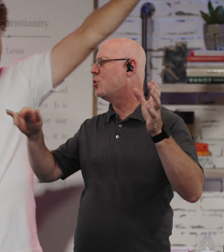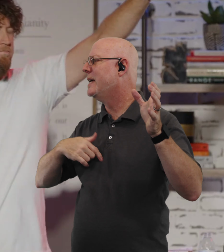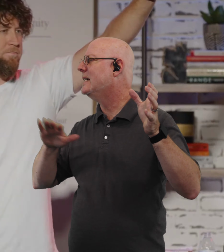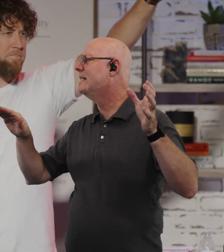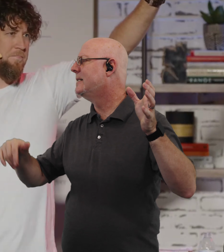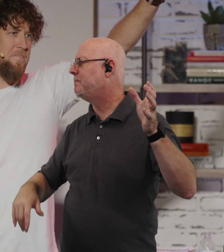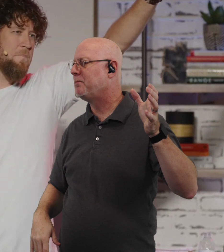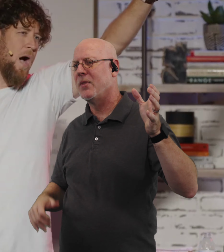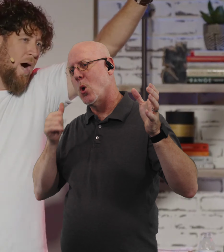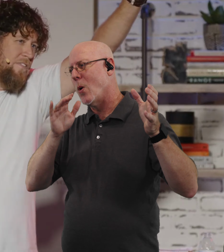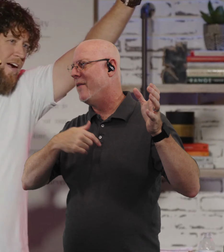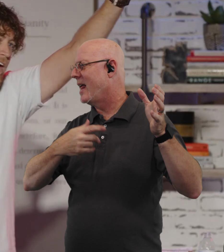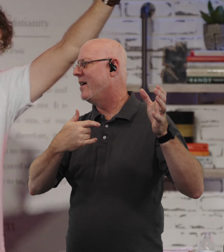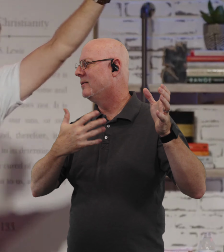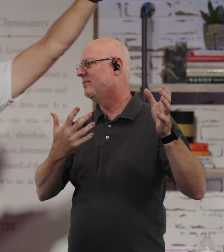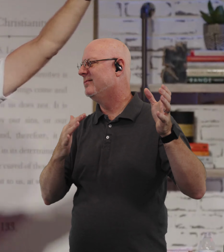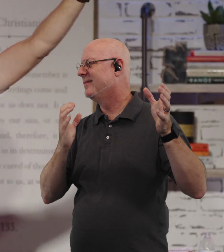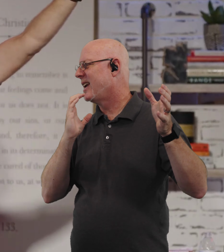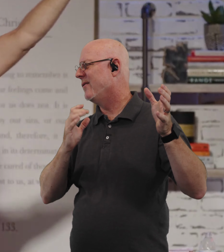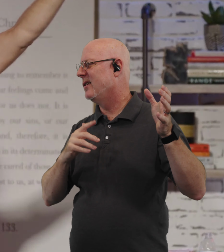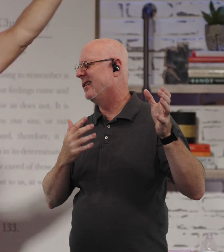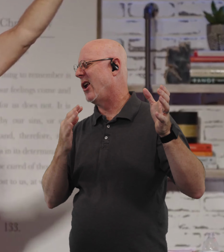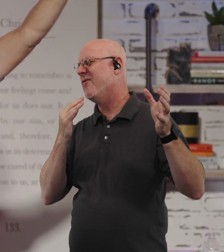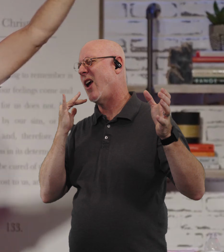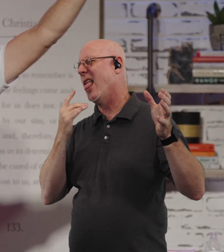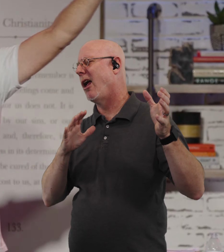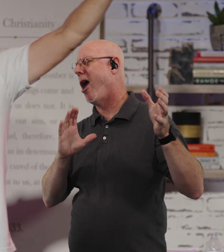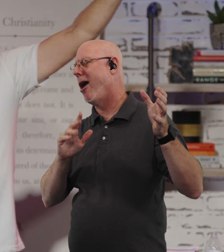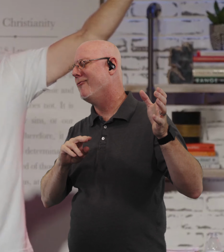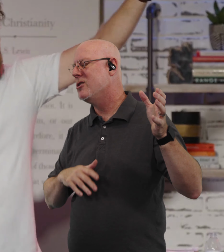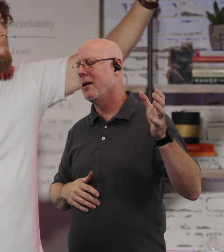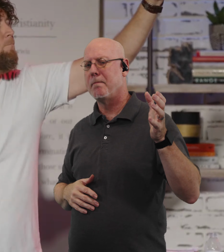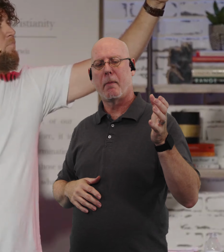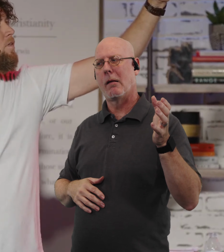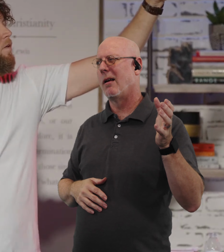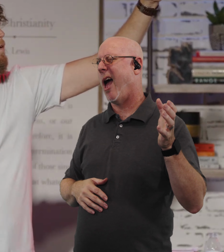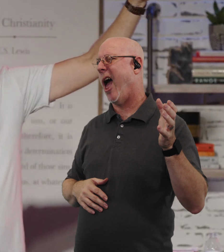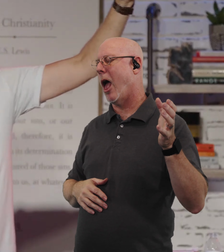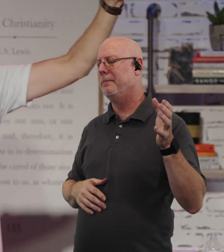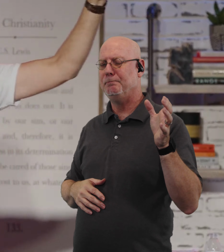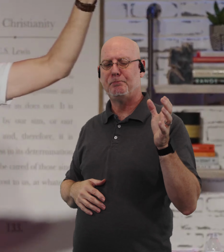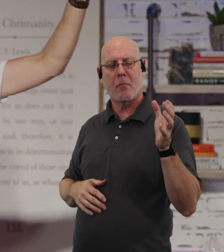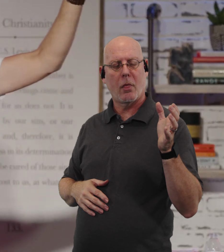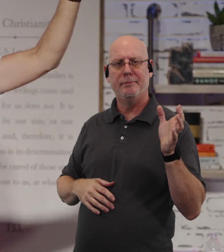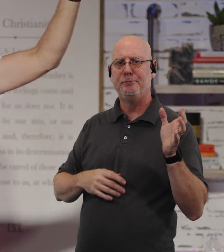me. My wife and I are having a conversation here, very friendly.